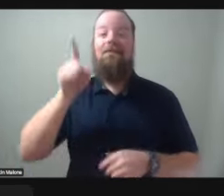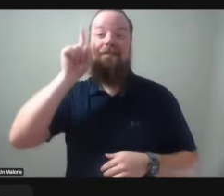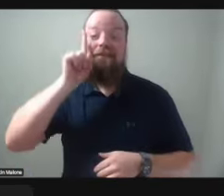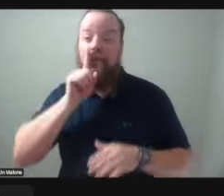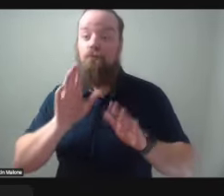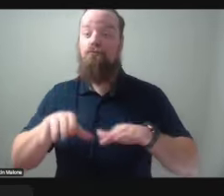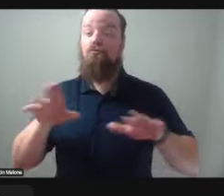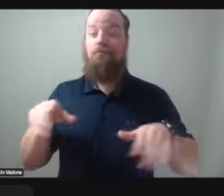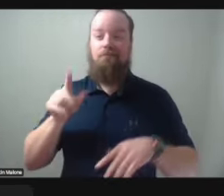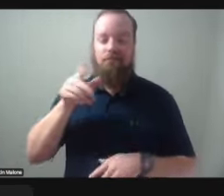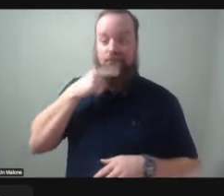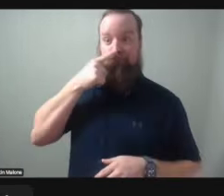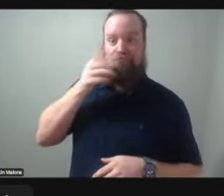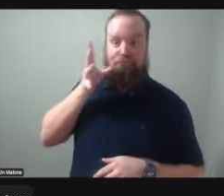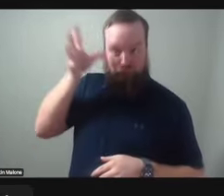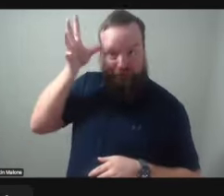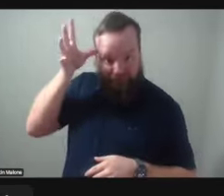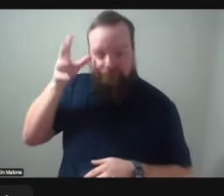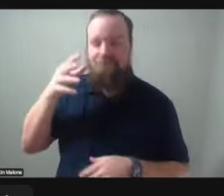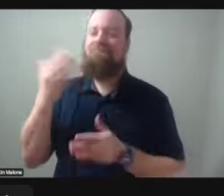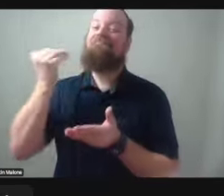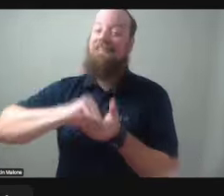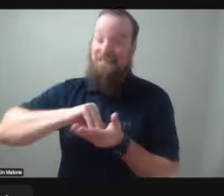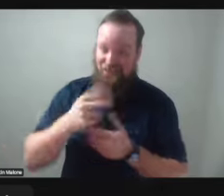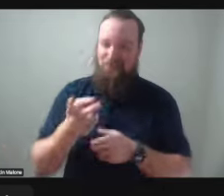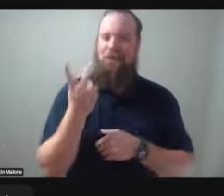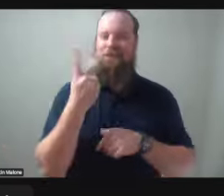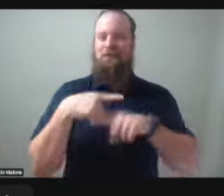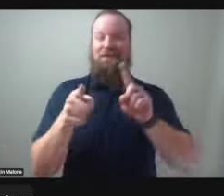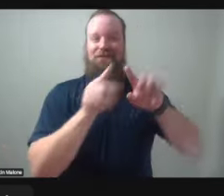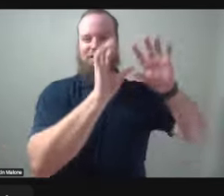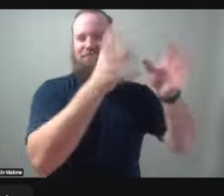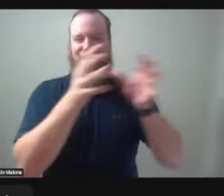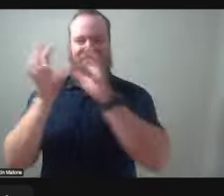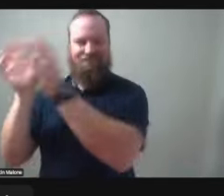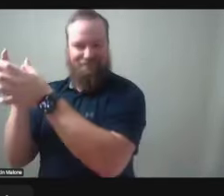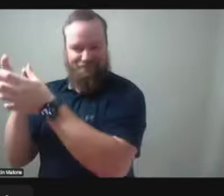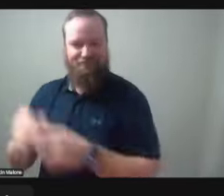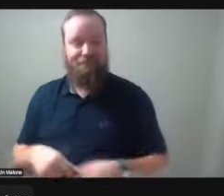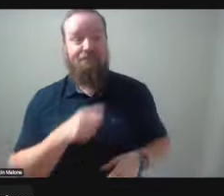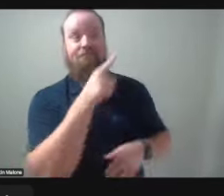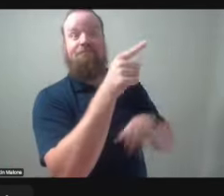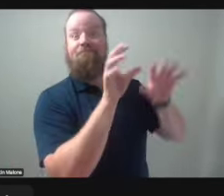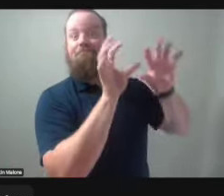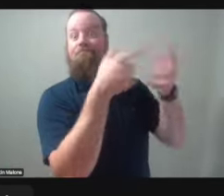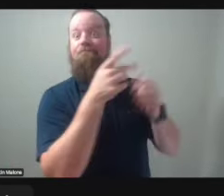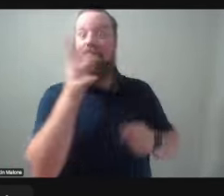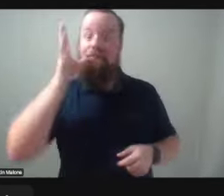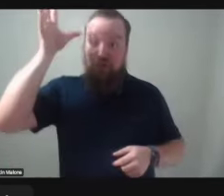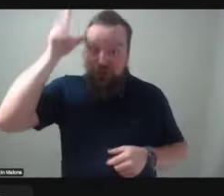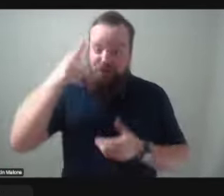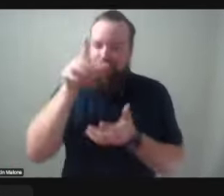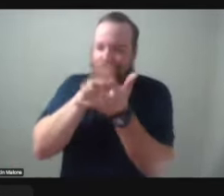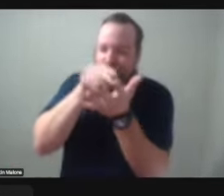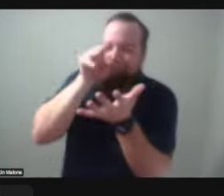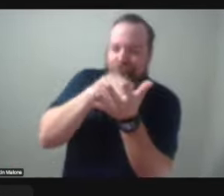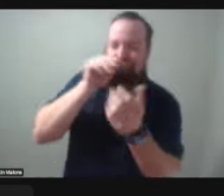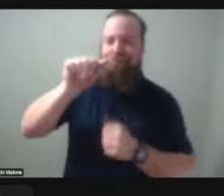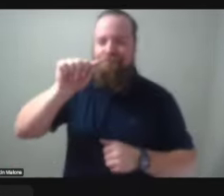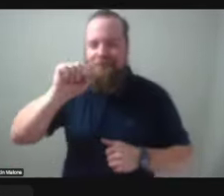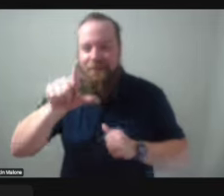with no other deaf people, and they are not given ASL, but rather English from the